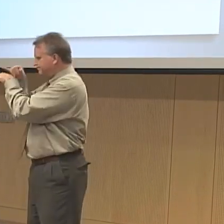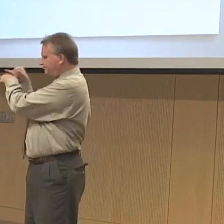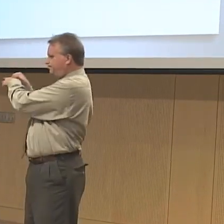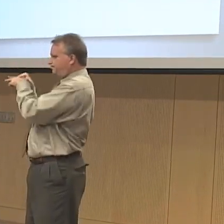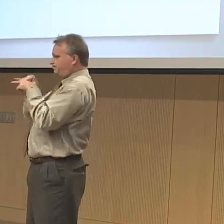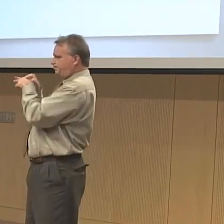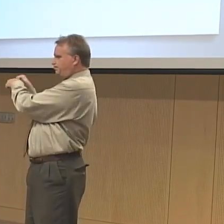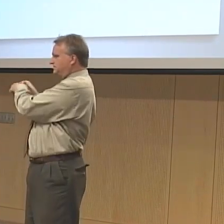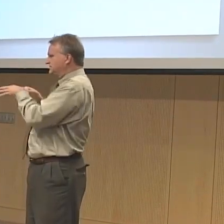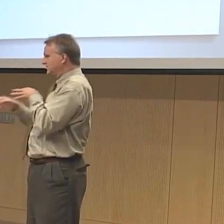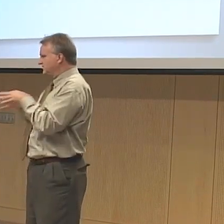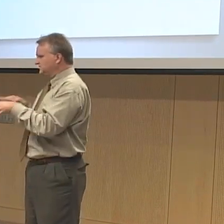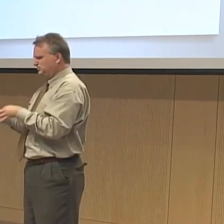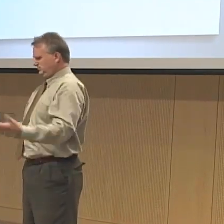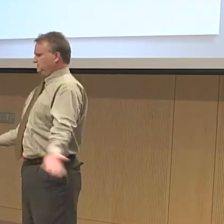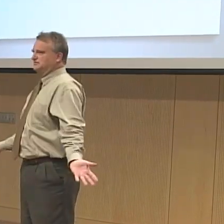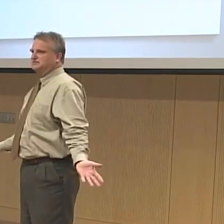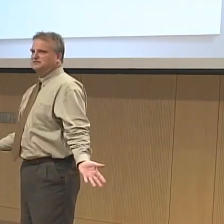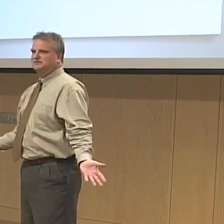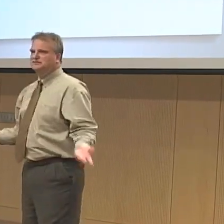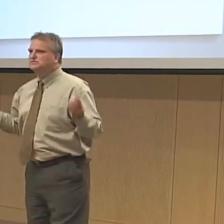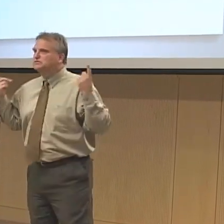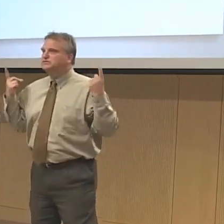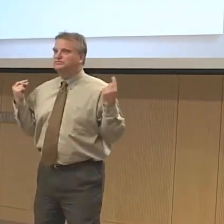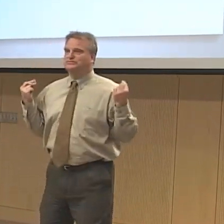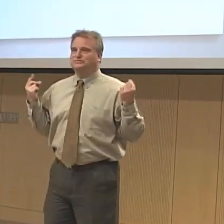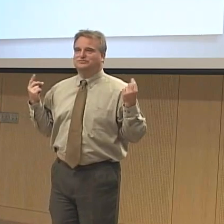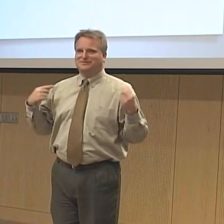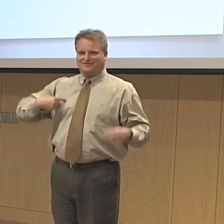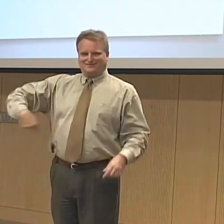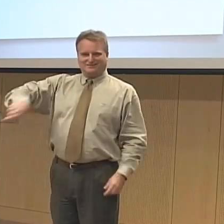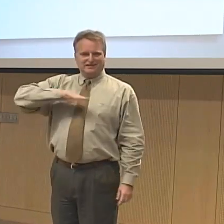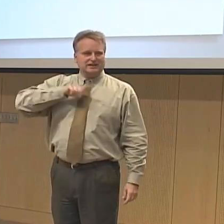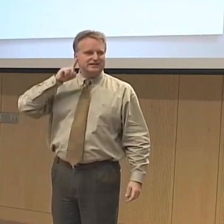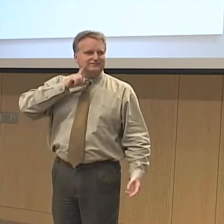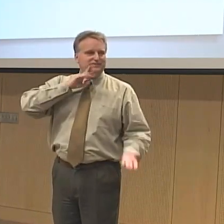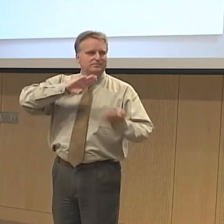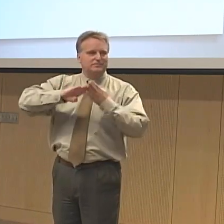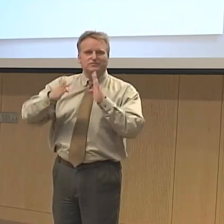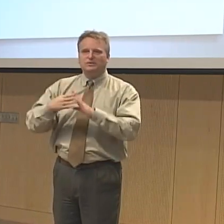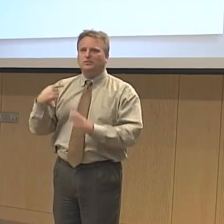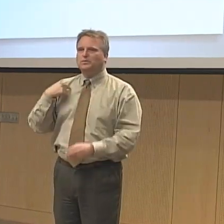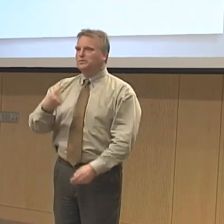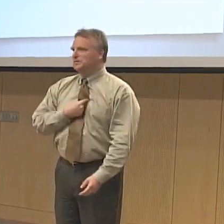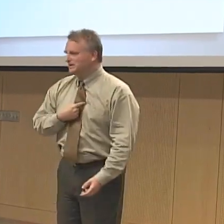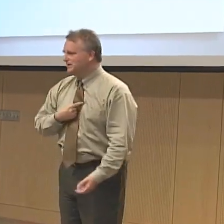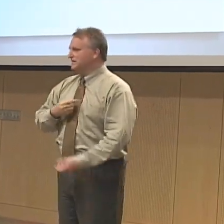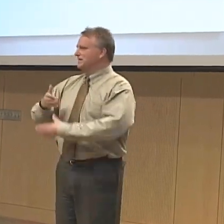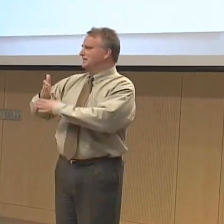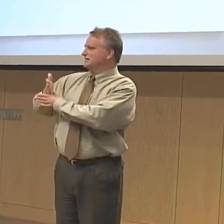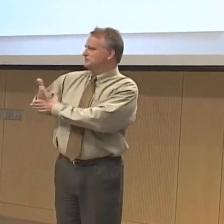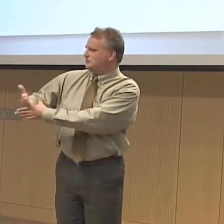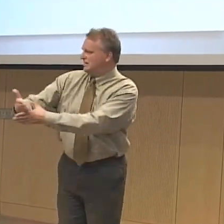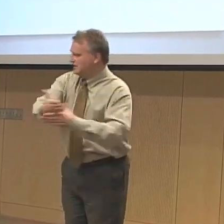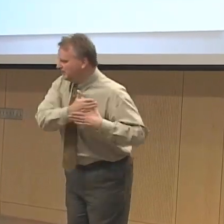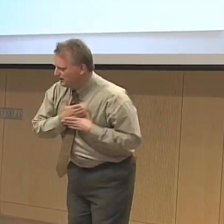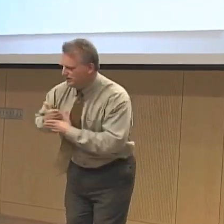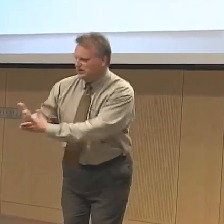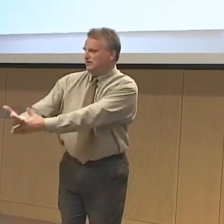They struggle with English vocabulary. And as a result, they rely on the deaf community to share